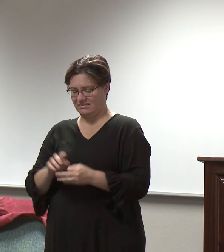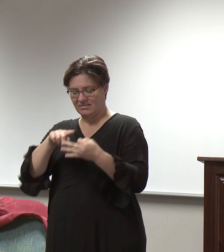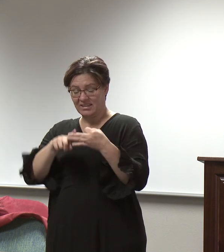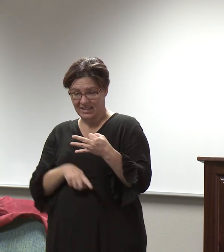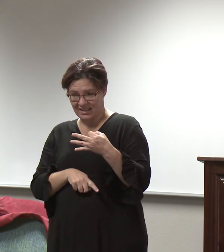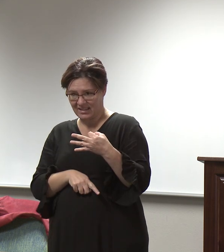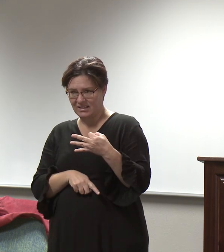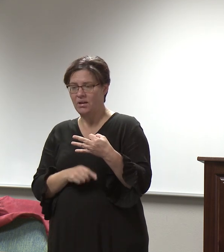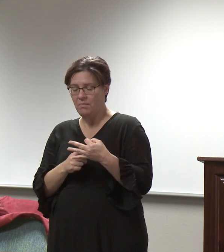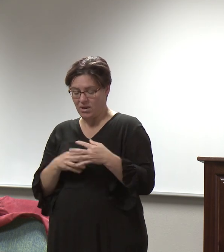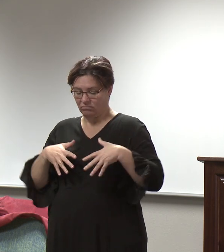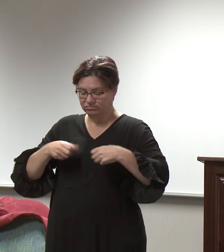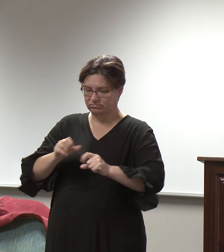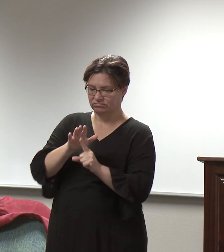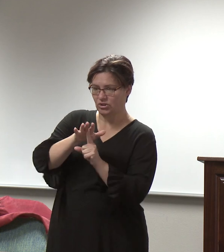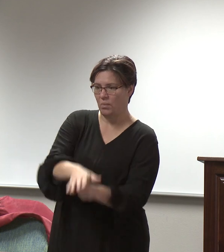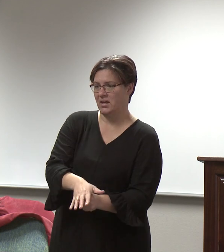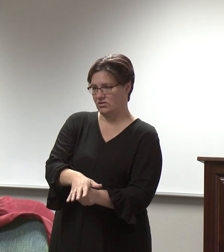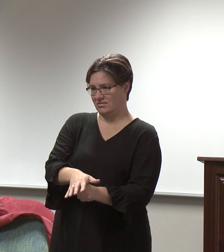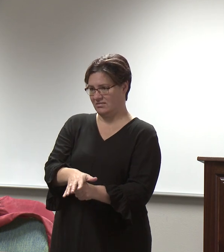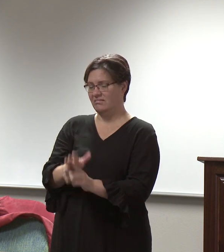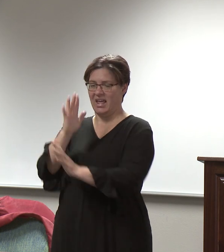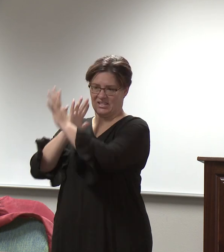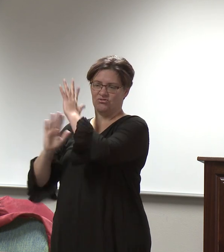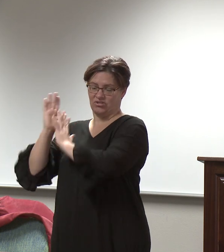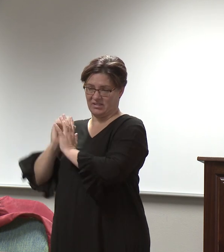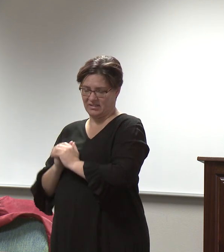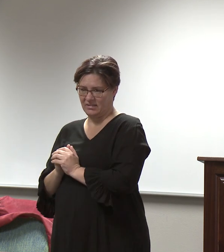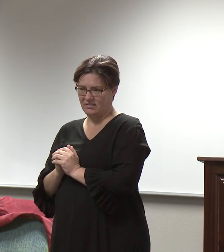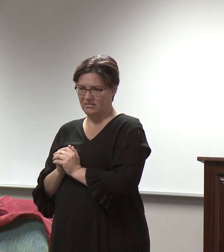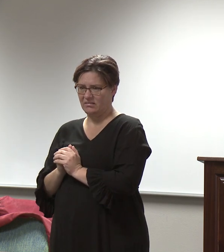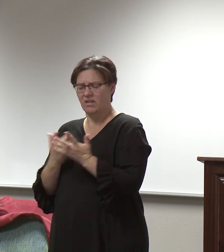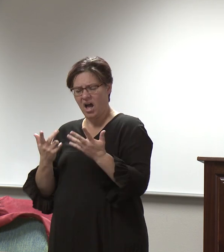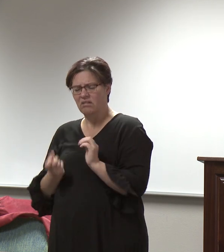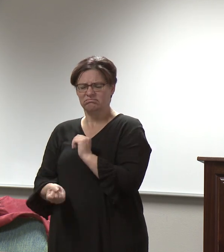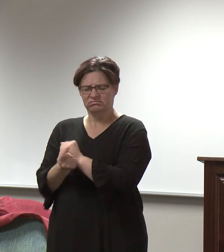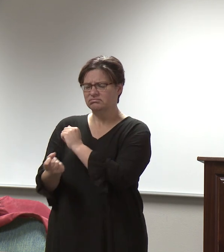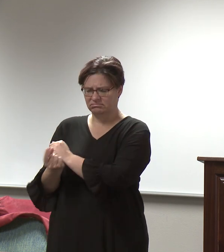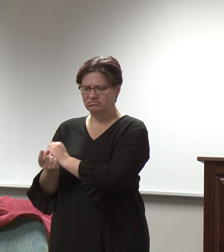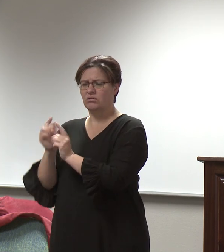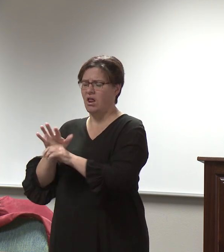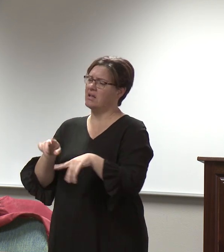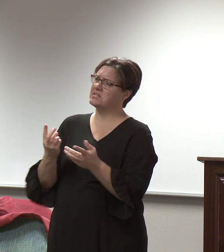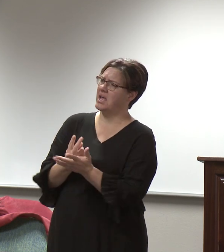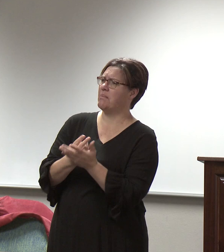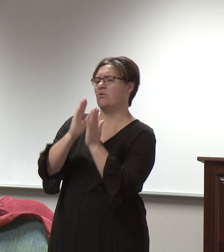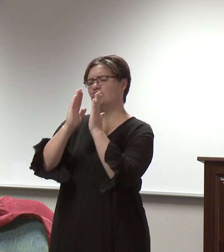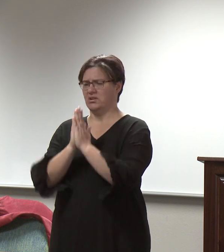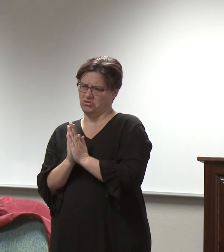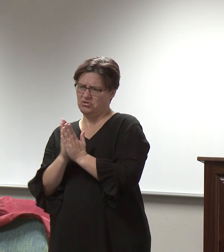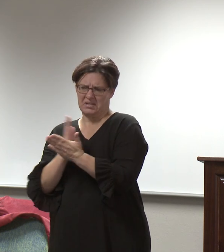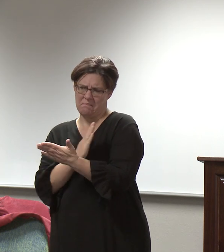of modern domination are these three. There are satellite dominations, of course, like religion